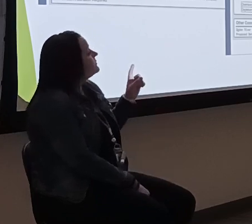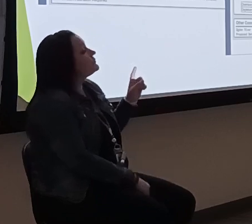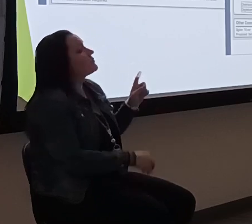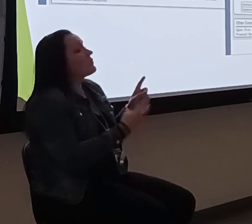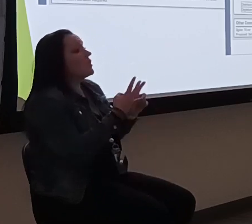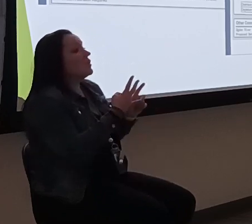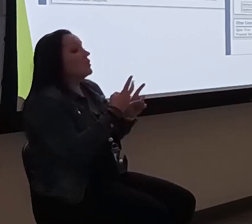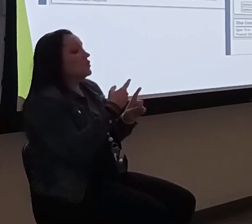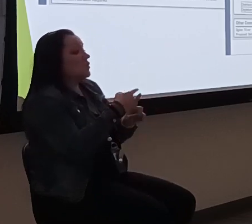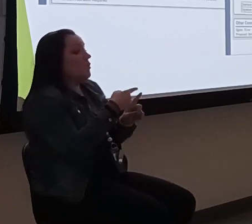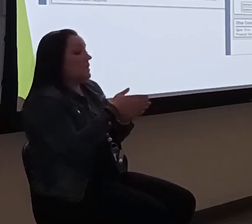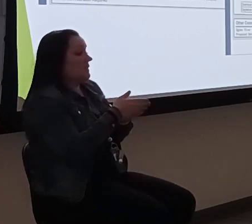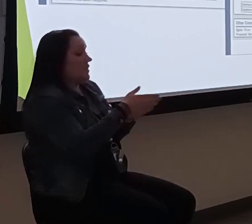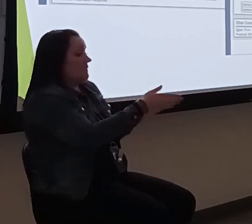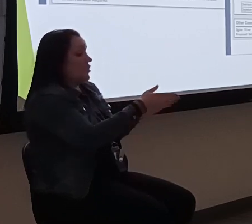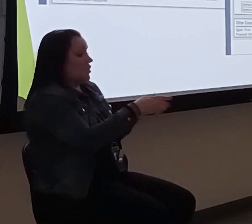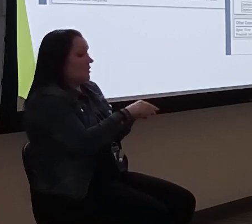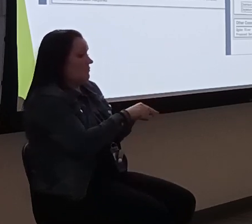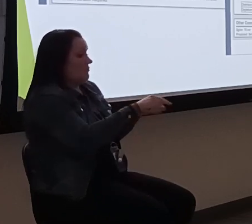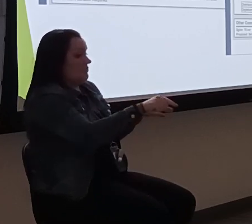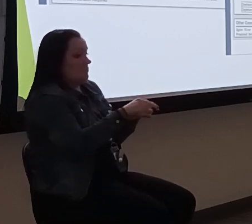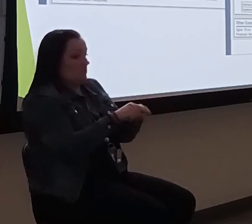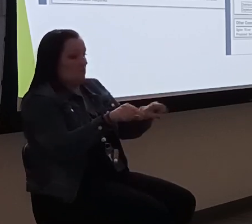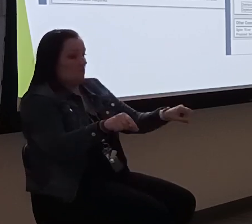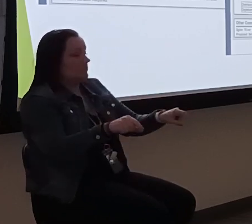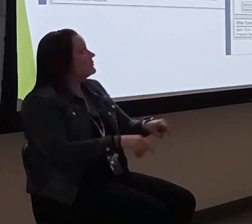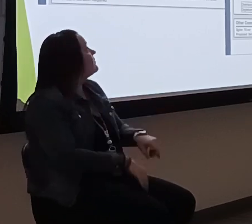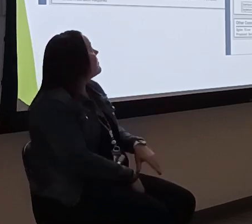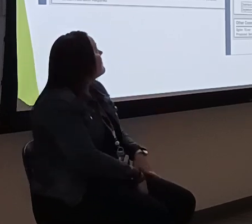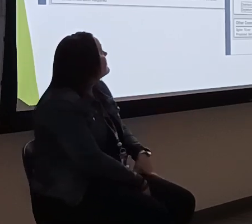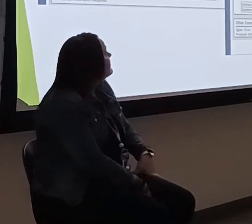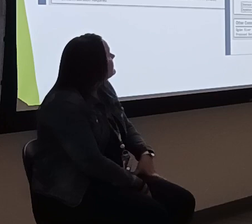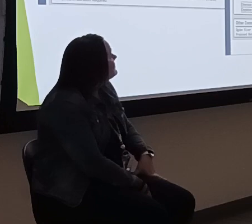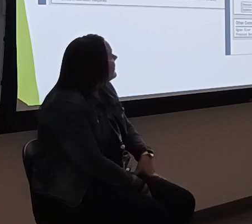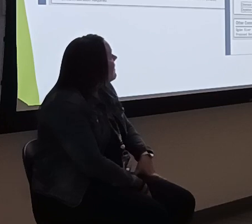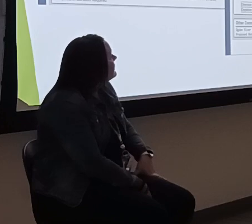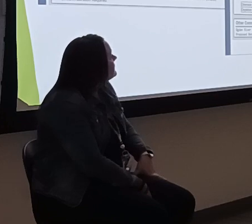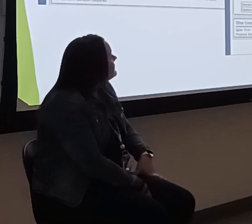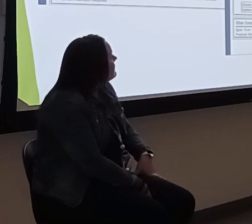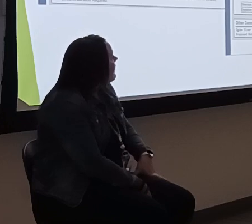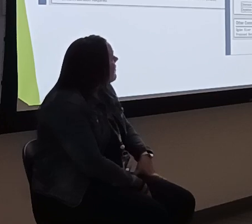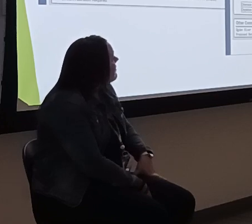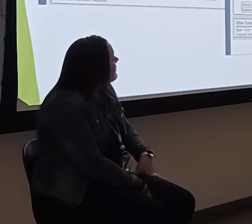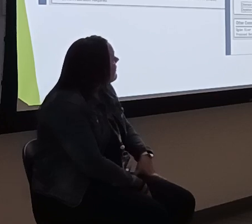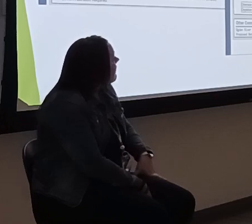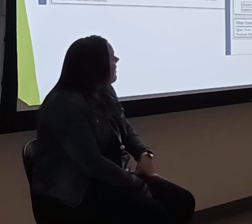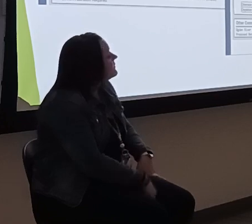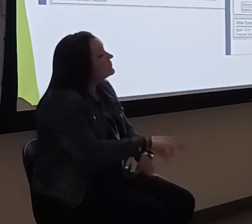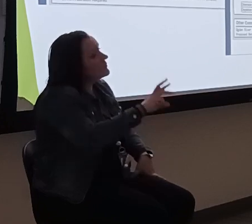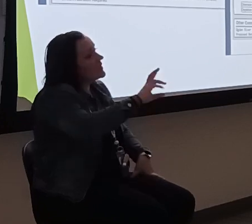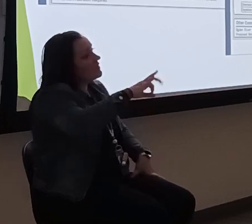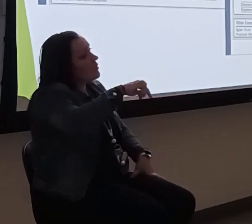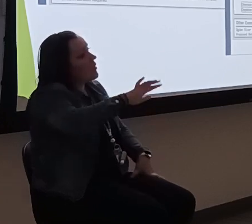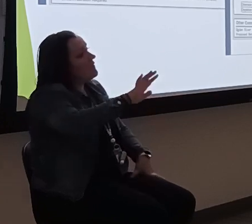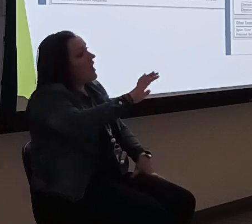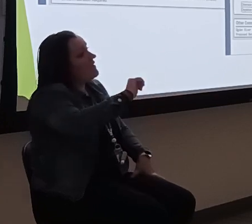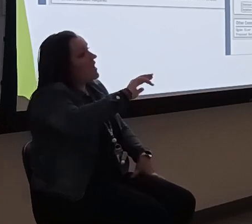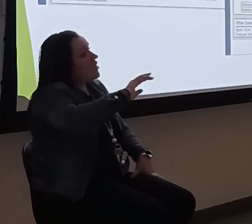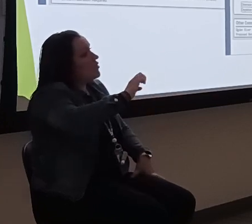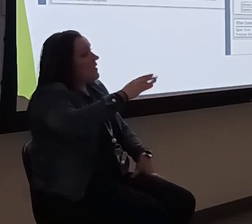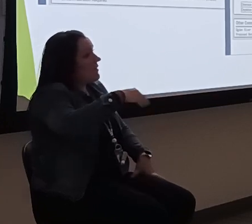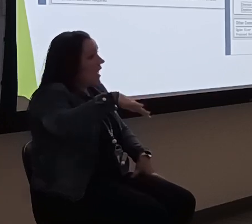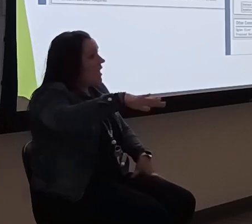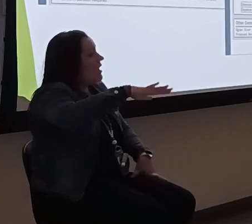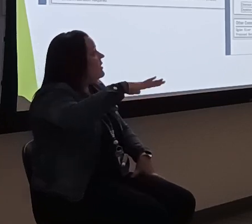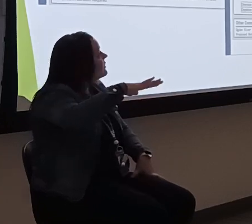priority date, 1849, that's when the water was first put to use. 67.5 acres of land. We